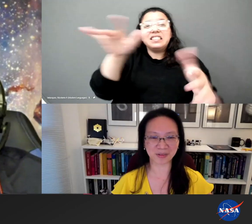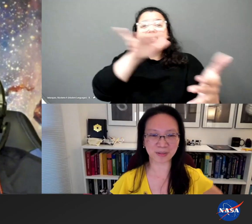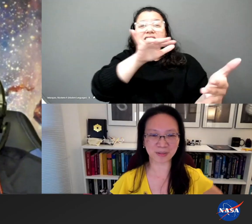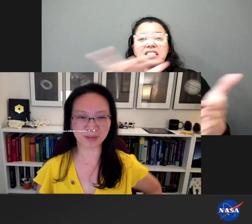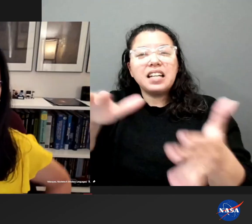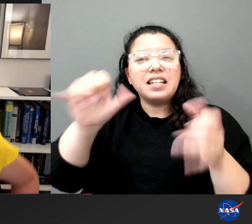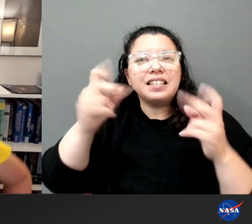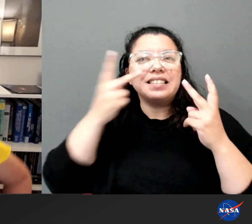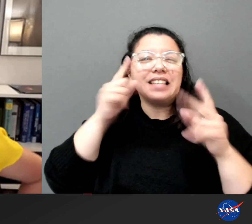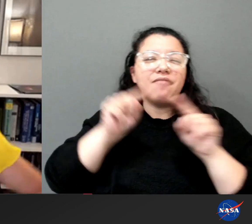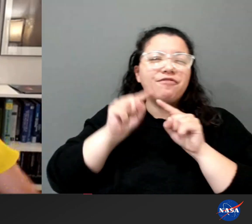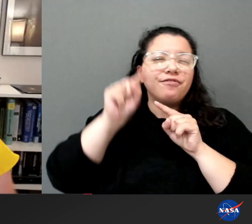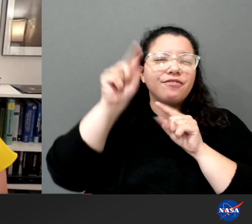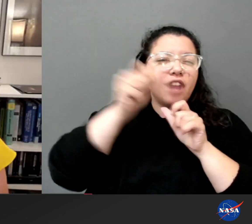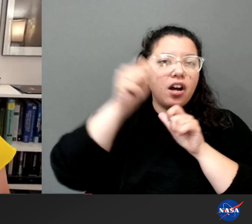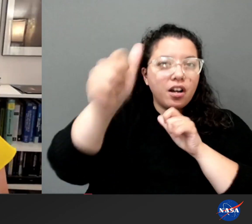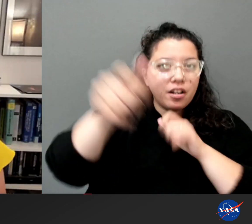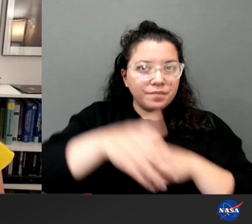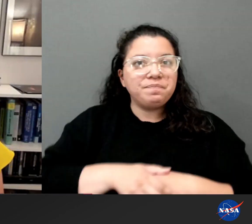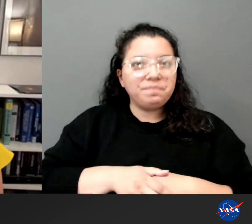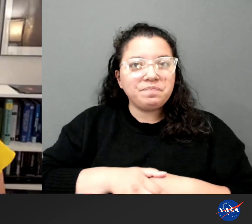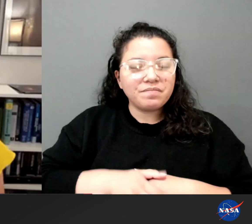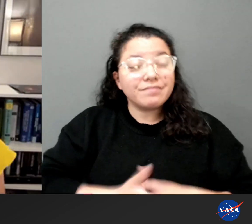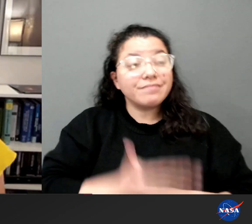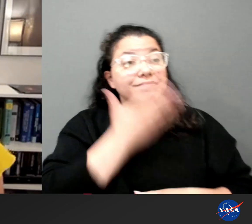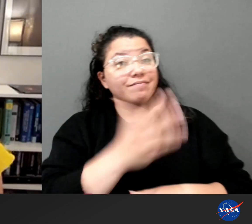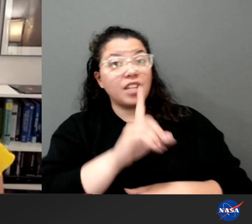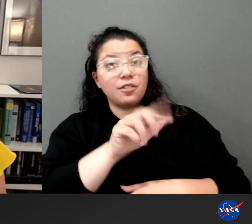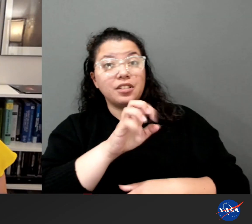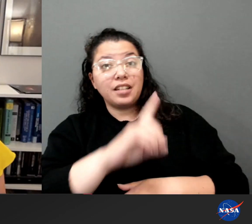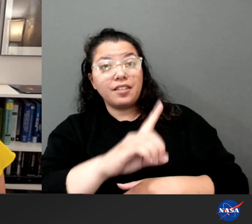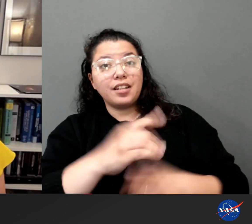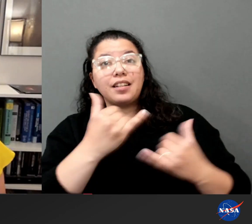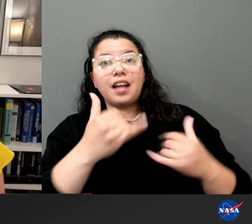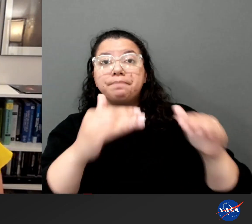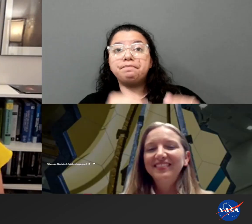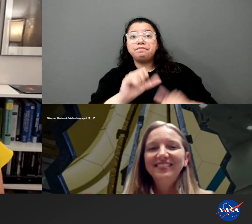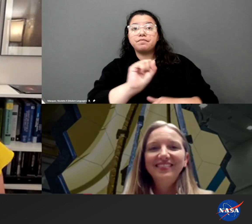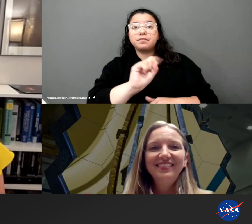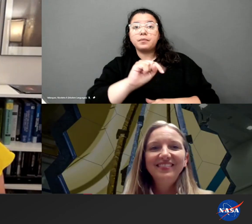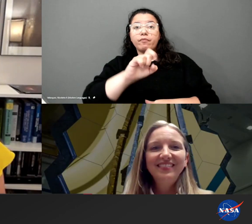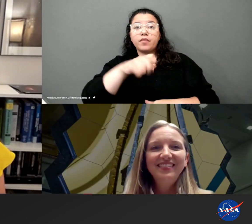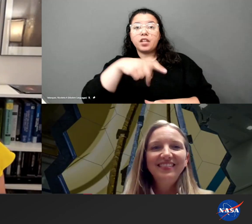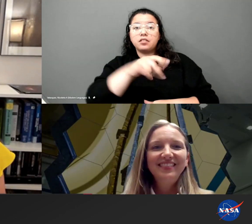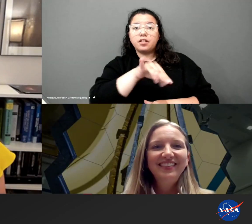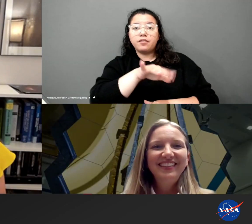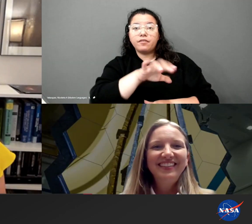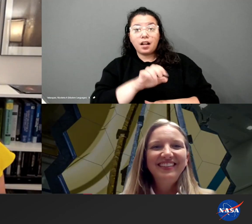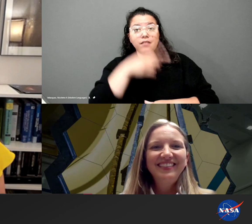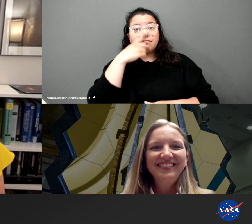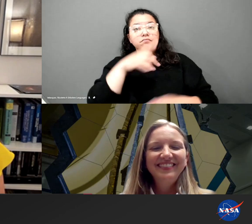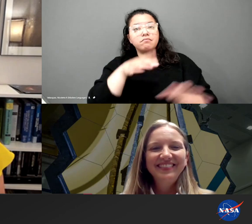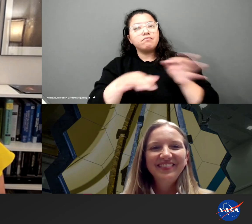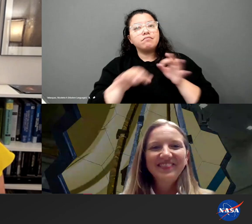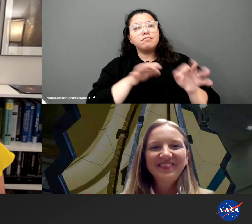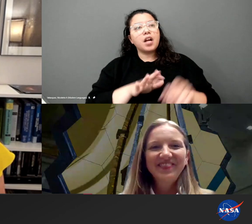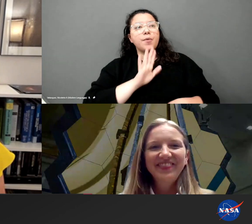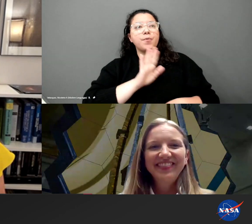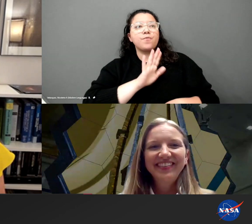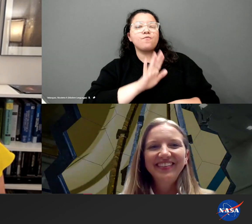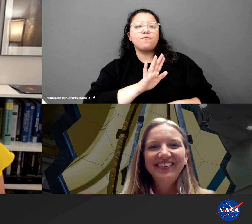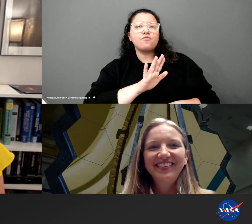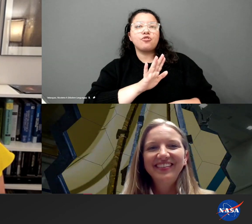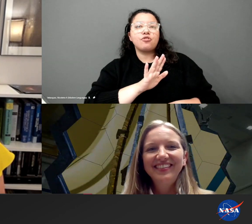Great, thank you very much, David. Next, Stefanie, could you tell us a little bit about your path